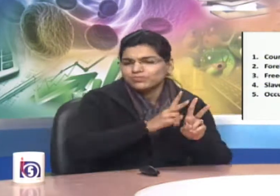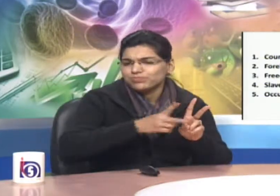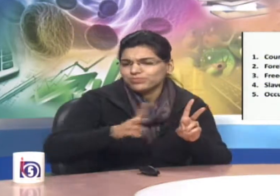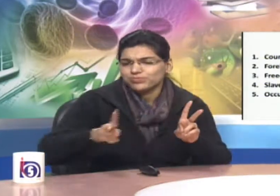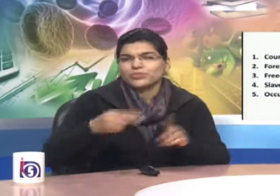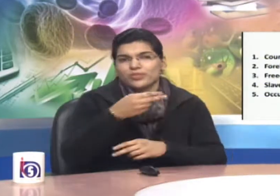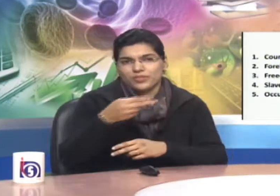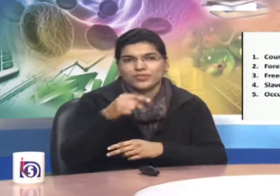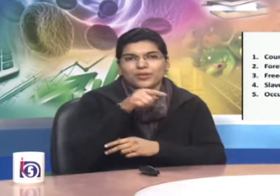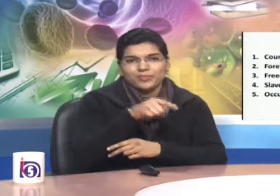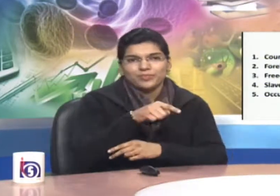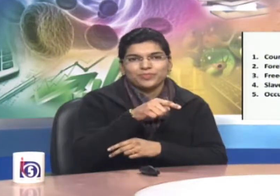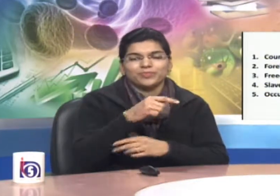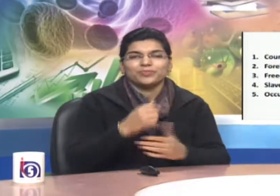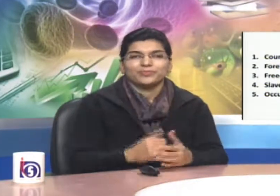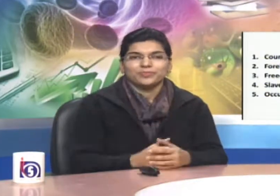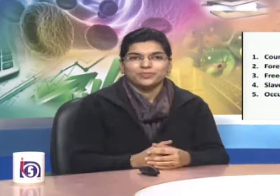carpenter, tailor.